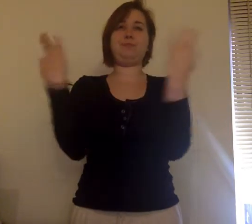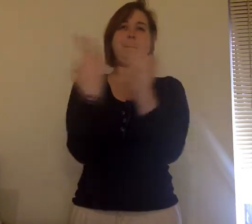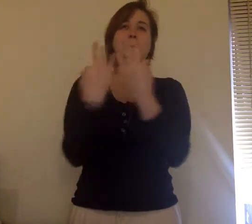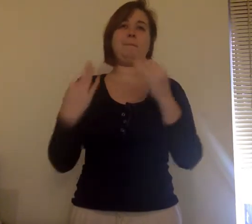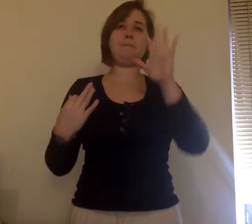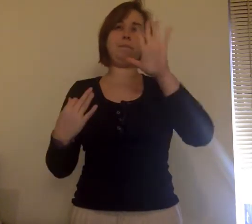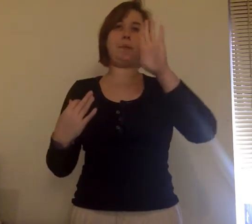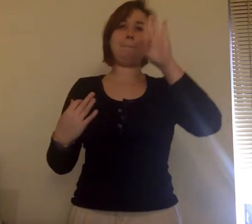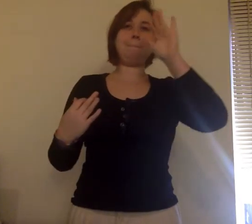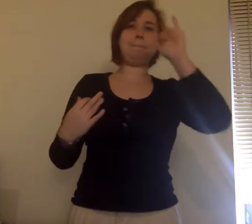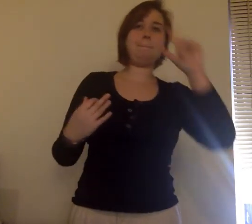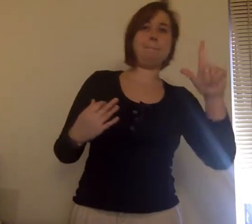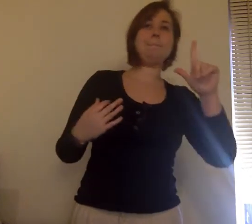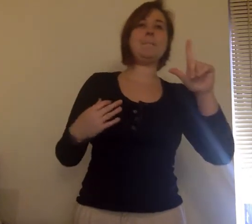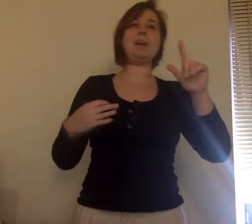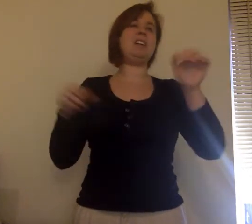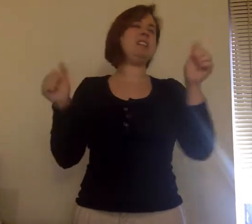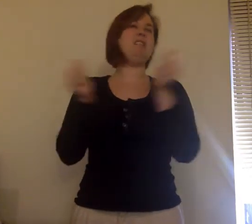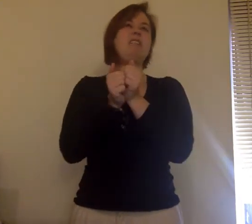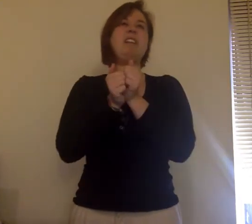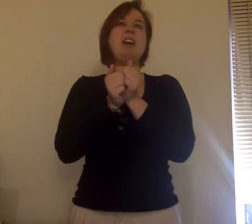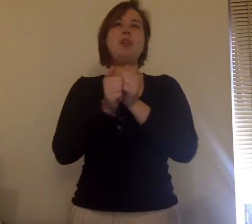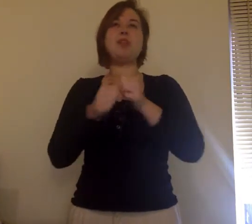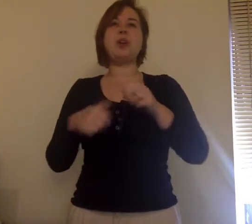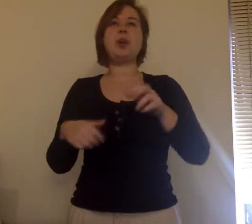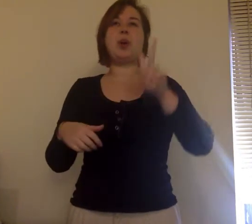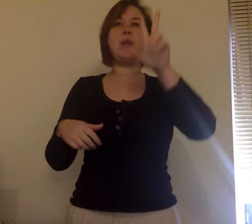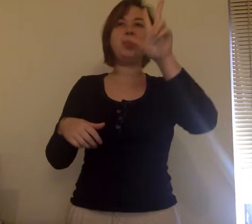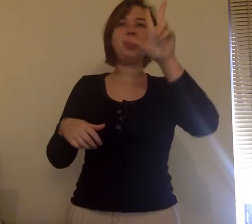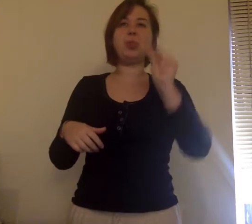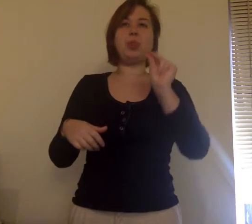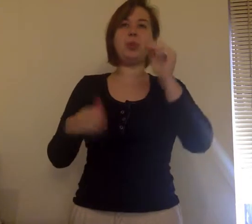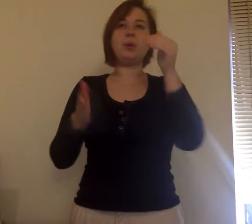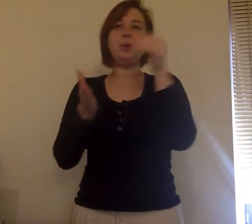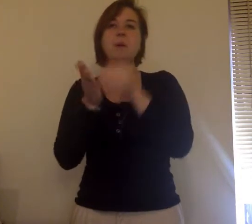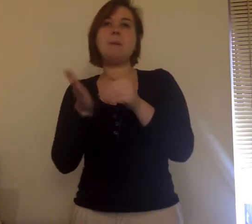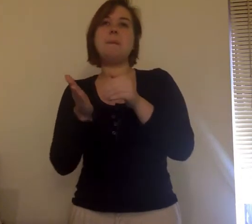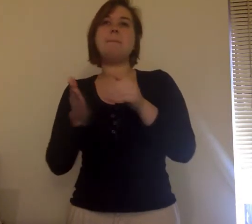million species strong. And borders and governments will never change that.